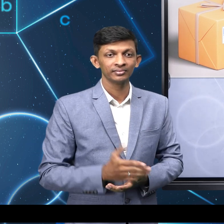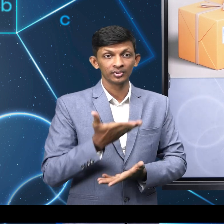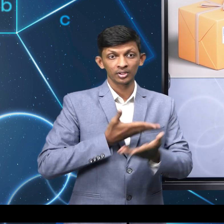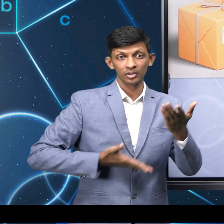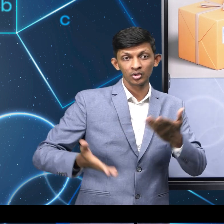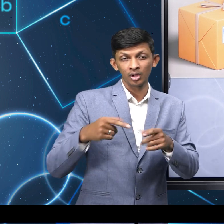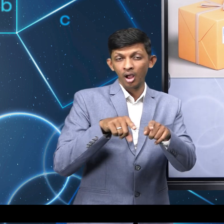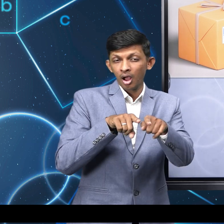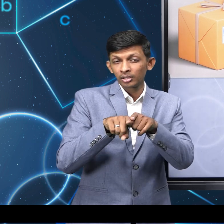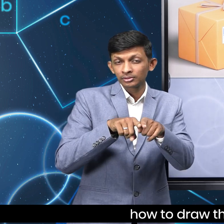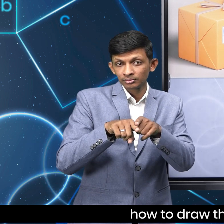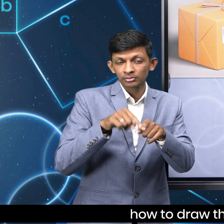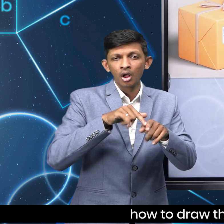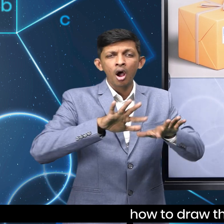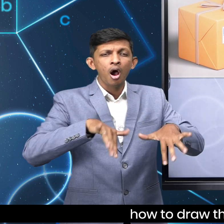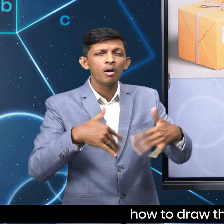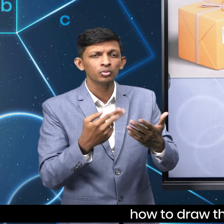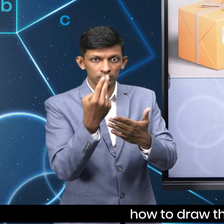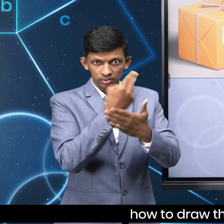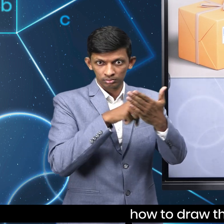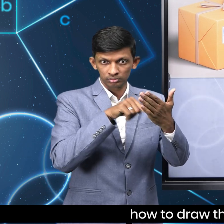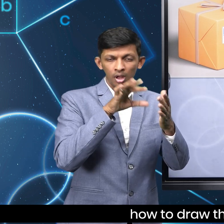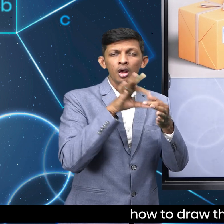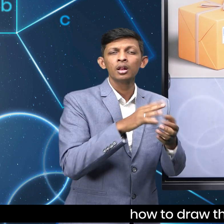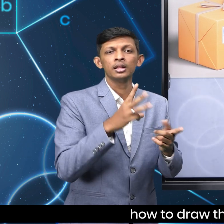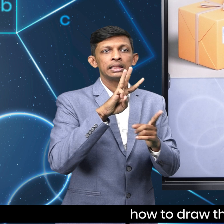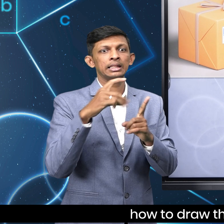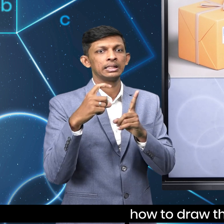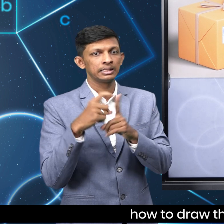We will explore how to draw these 3D objects in simple ways.